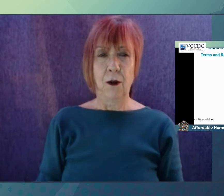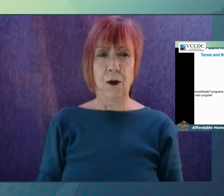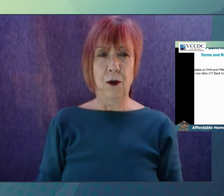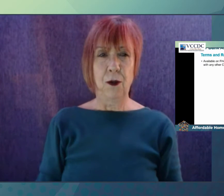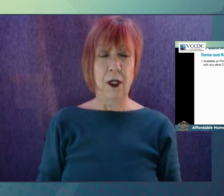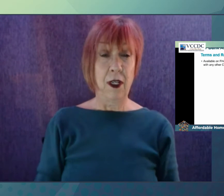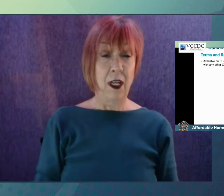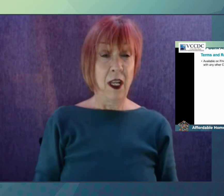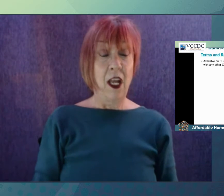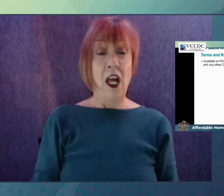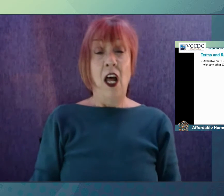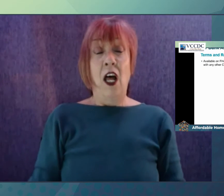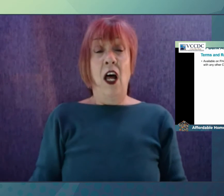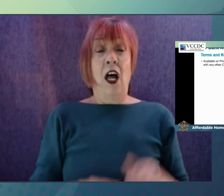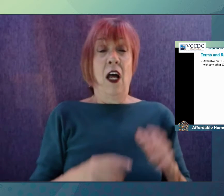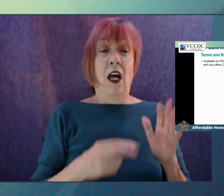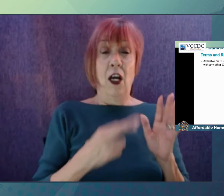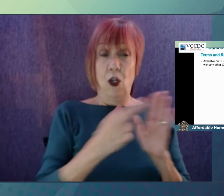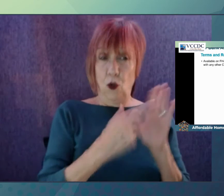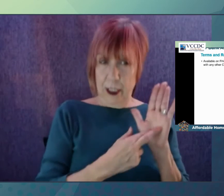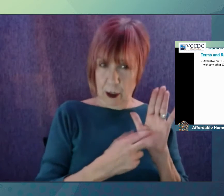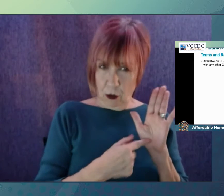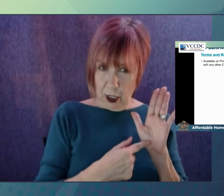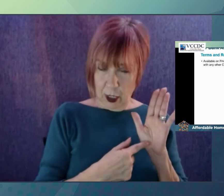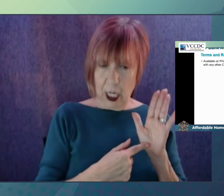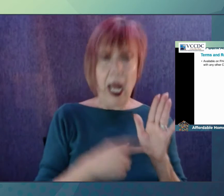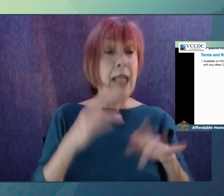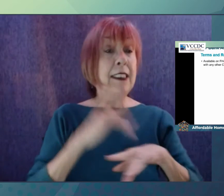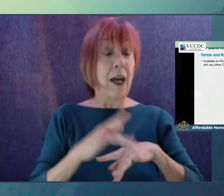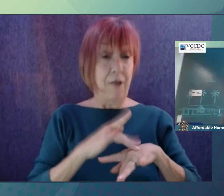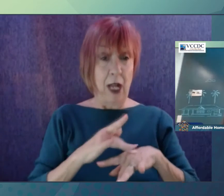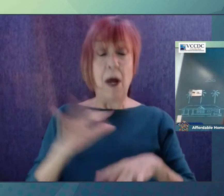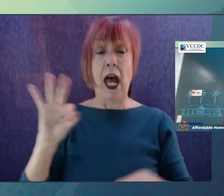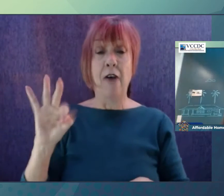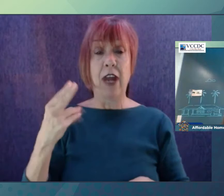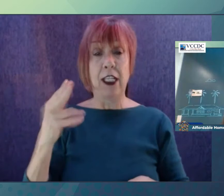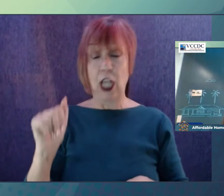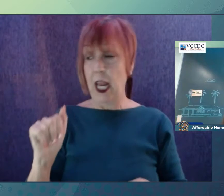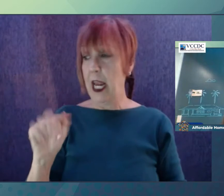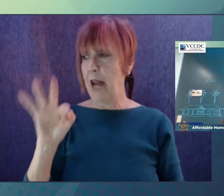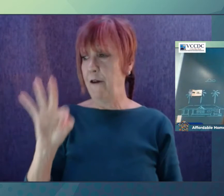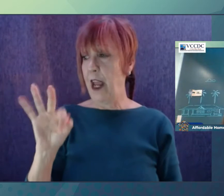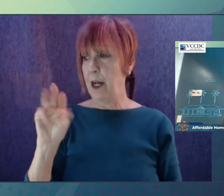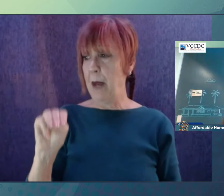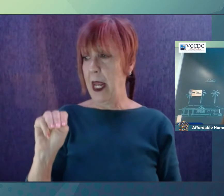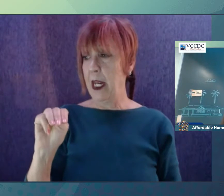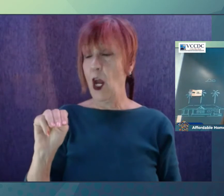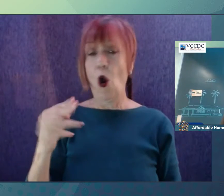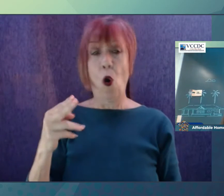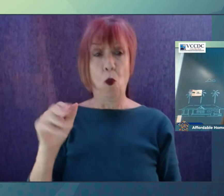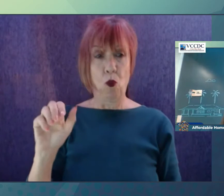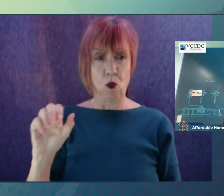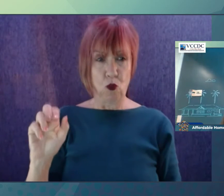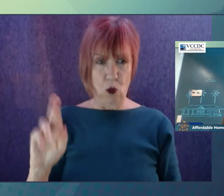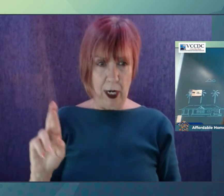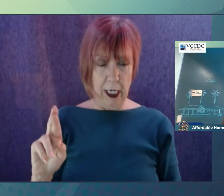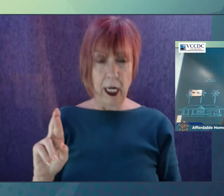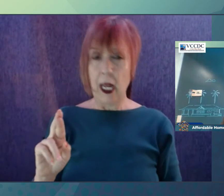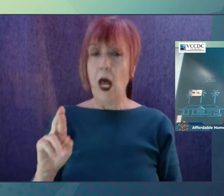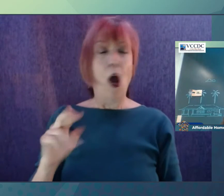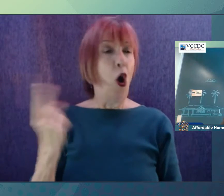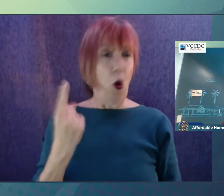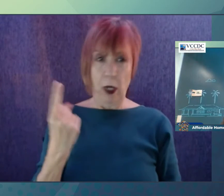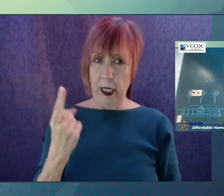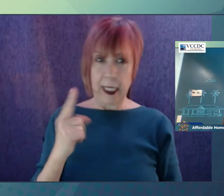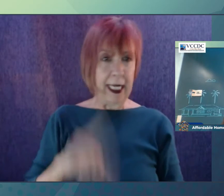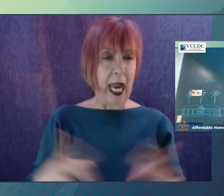So terms and restrictions. This is available on FHA and Fannie Mae Home Ready programs only. It cannot be combined with any